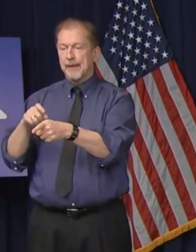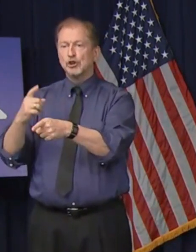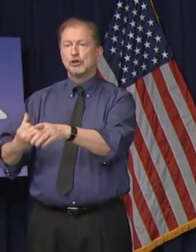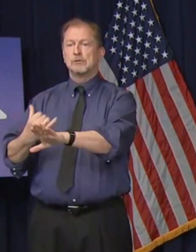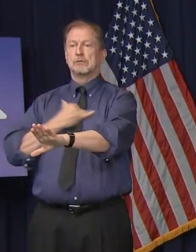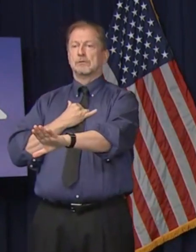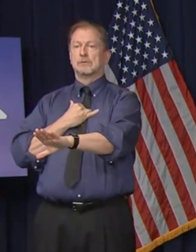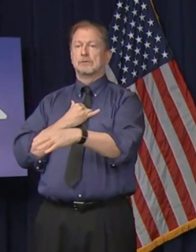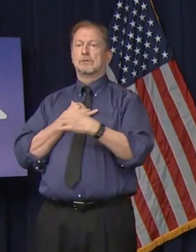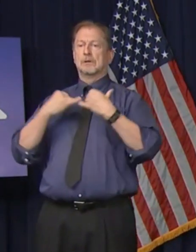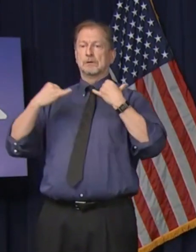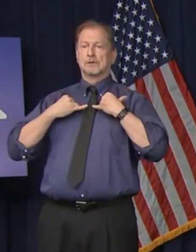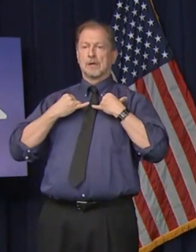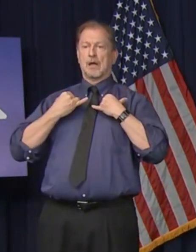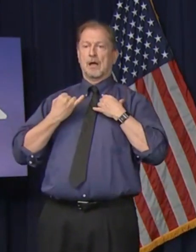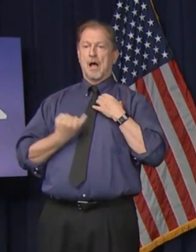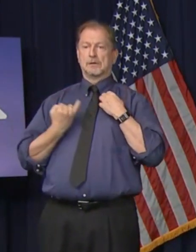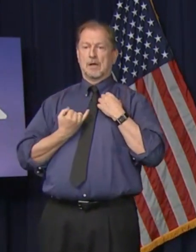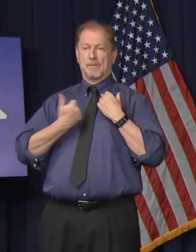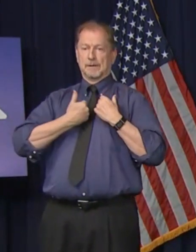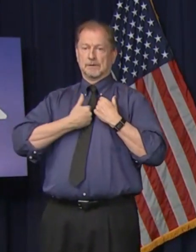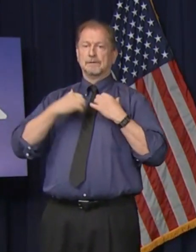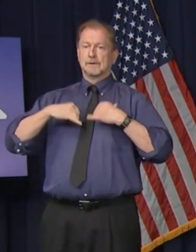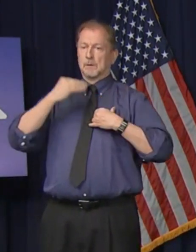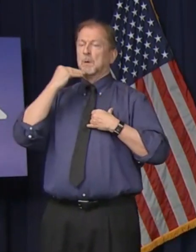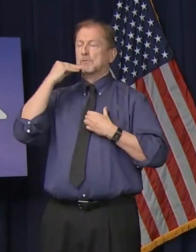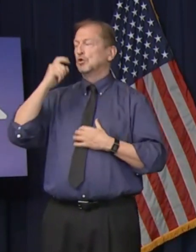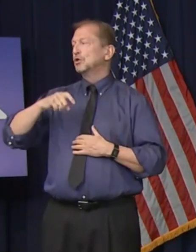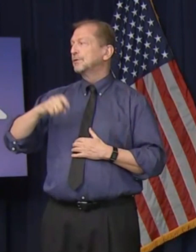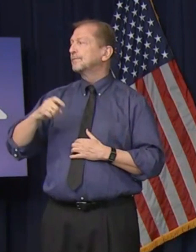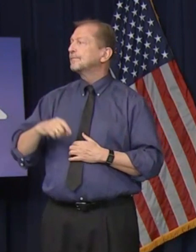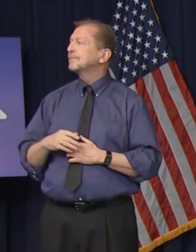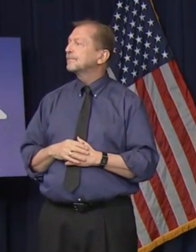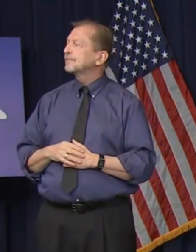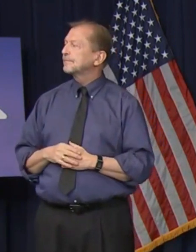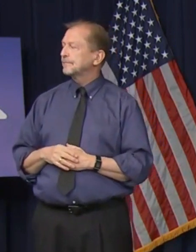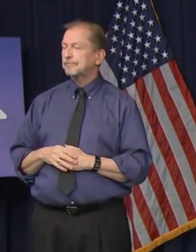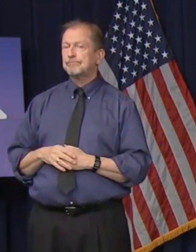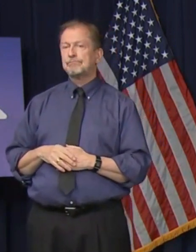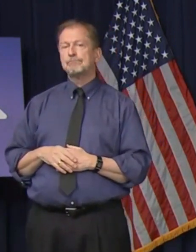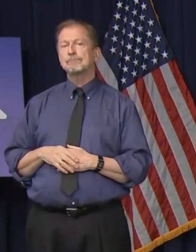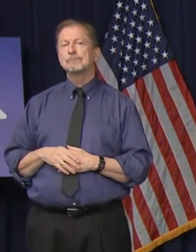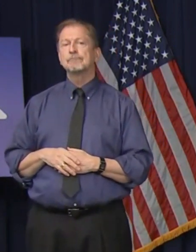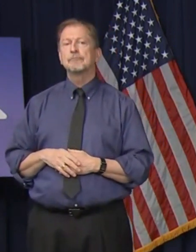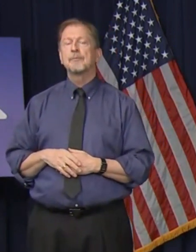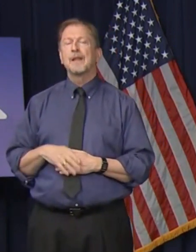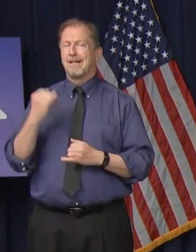that, and we would make sure that that was possible for them. Okay, Mark Maxwell will be our last